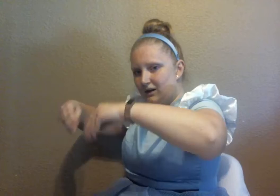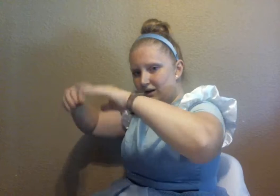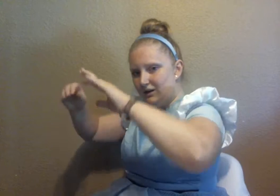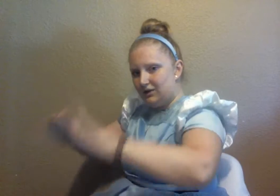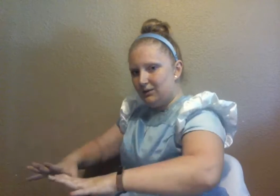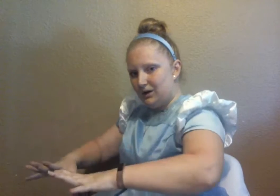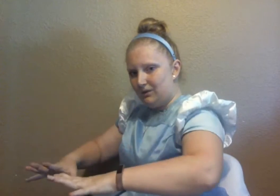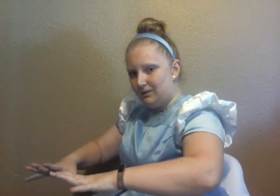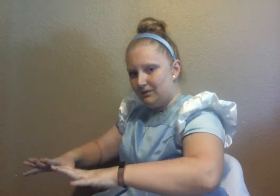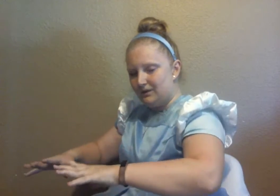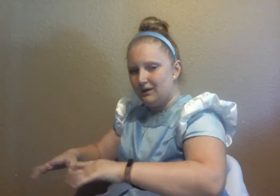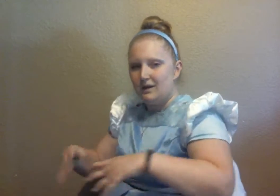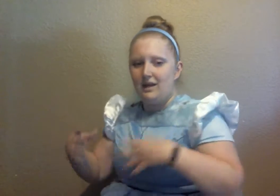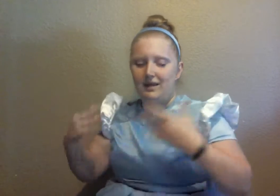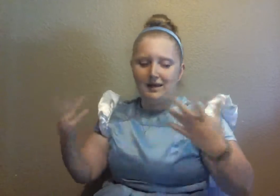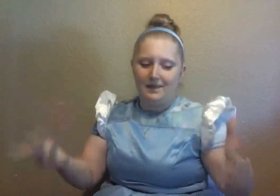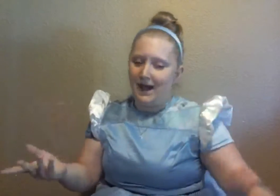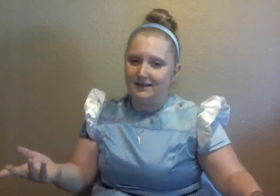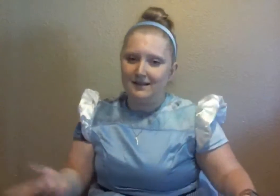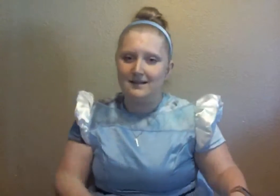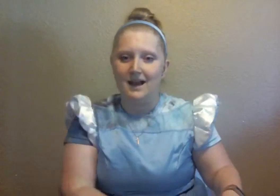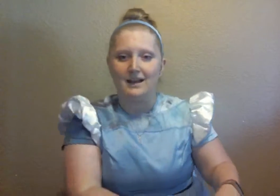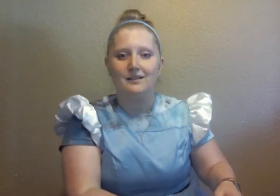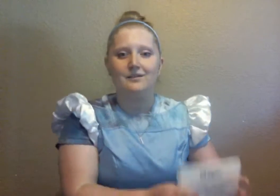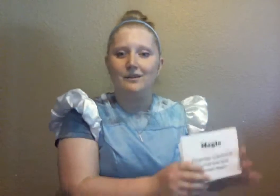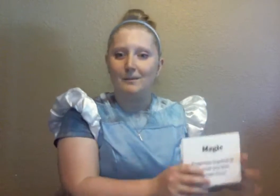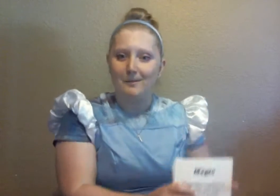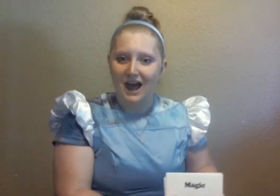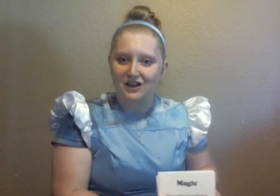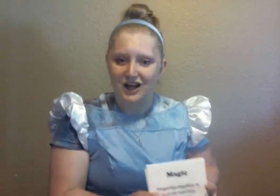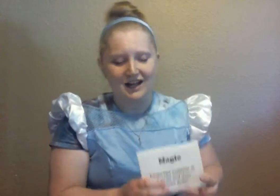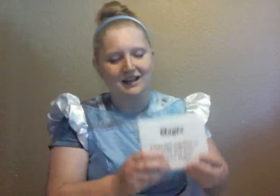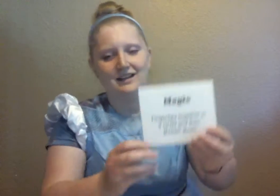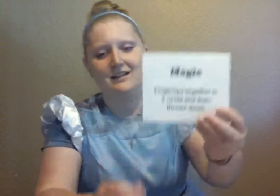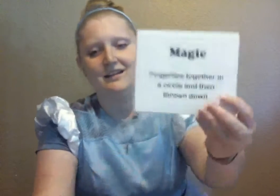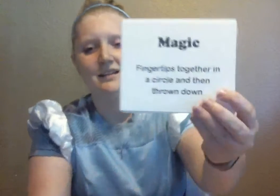Circle, throw. And that's the sign for magic.